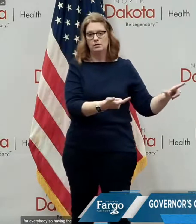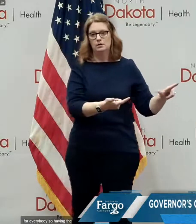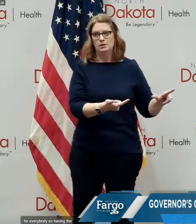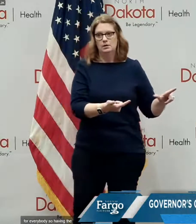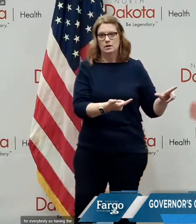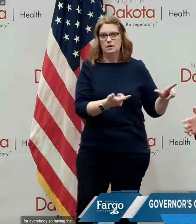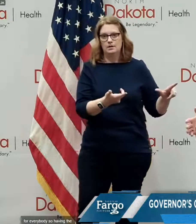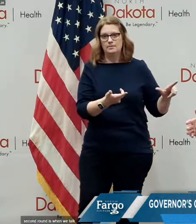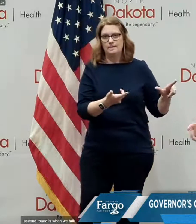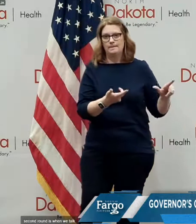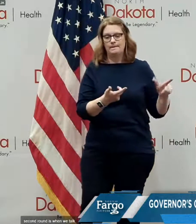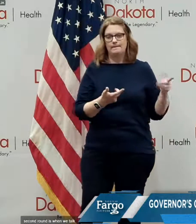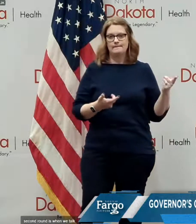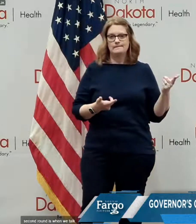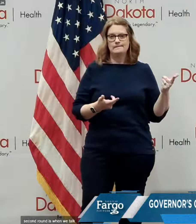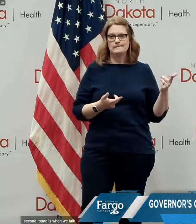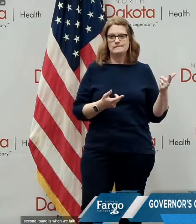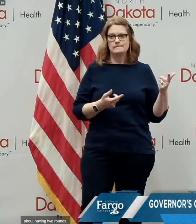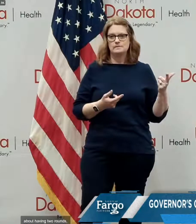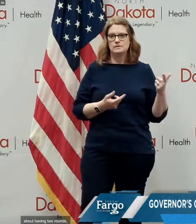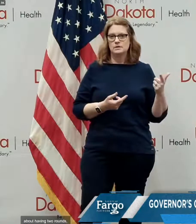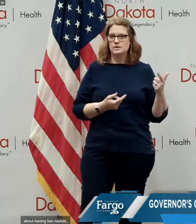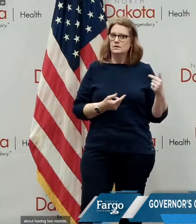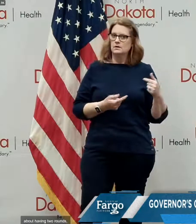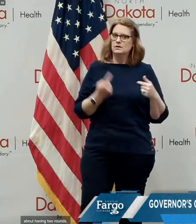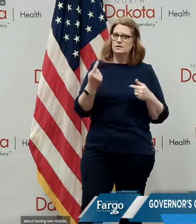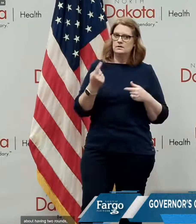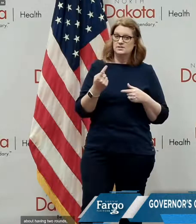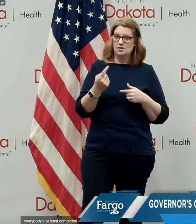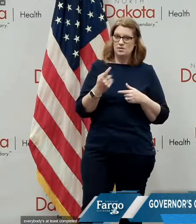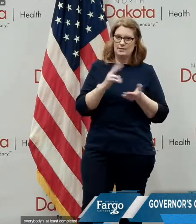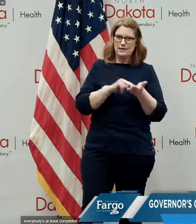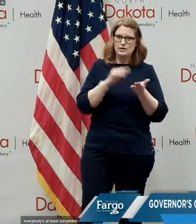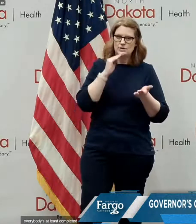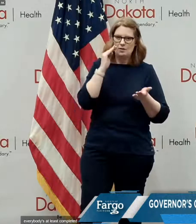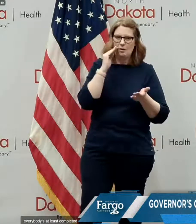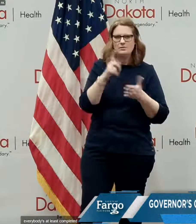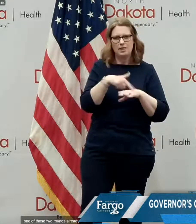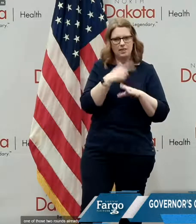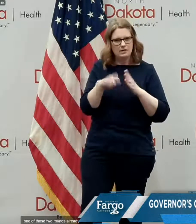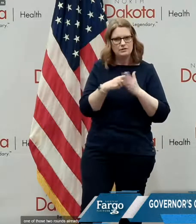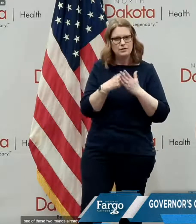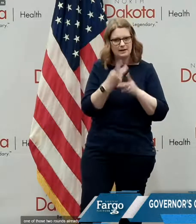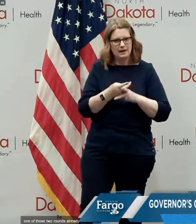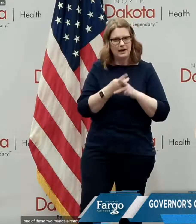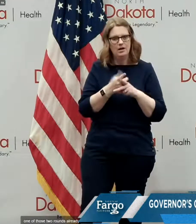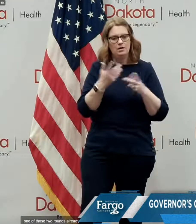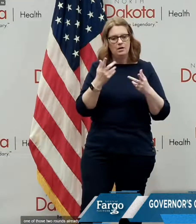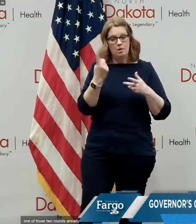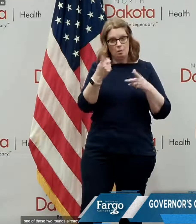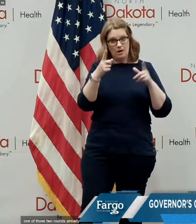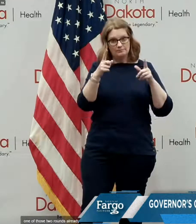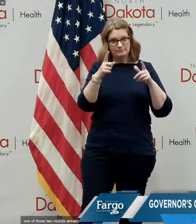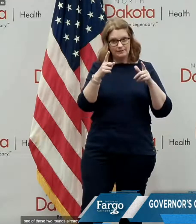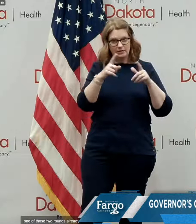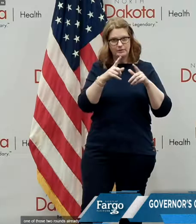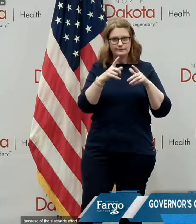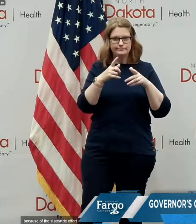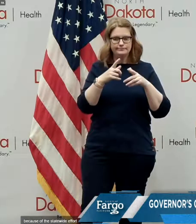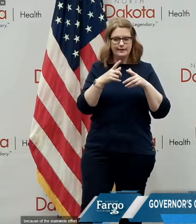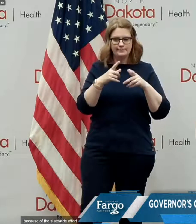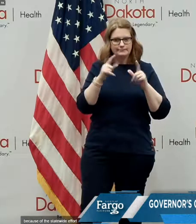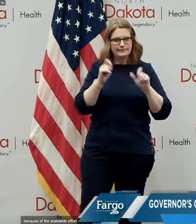talk about having 2 rounds, everybody's at least completed 1 of those 2 rounds already because of the statewide effort. And when we